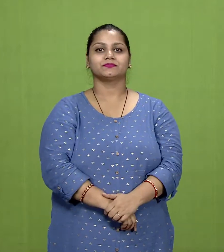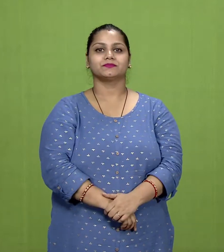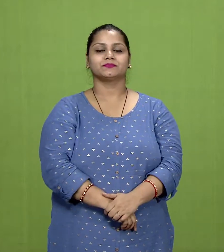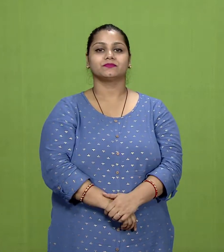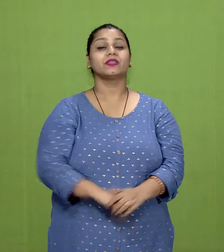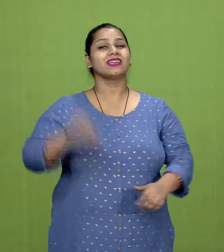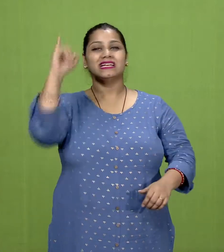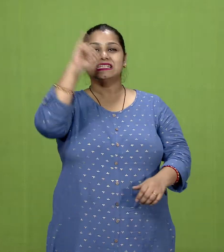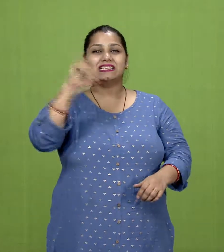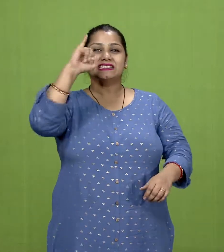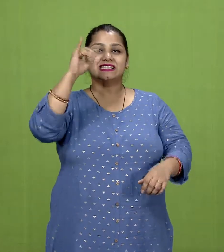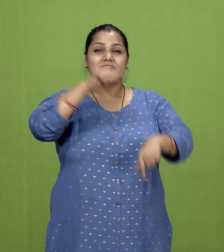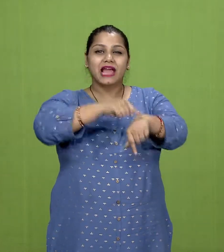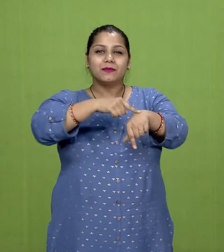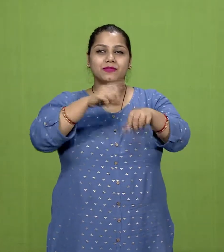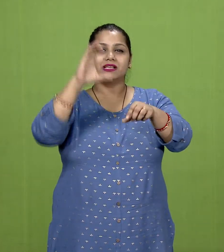In the 6th century